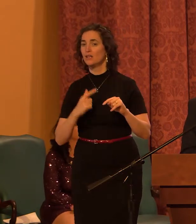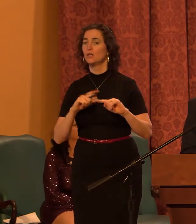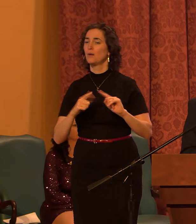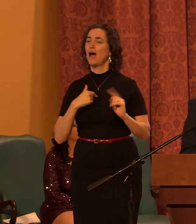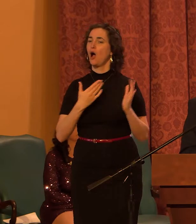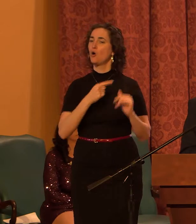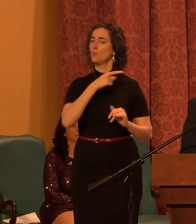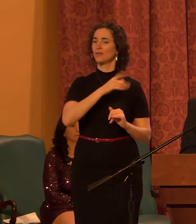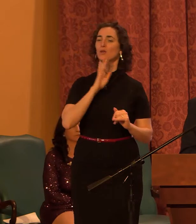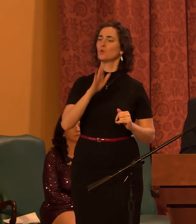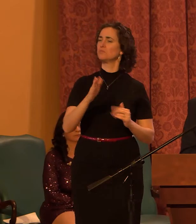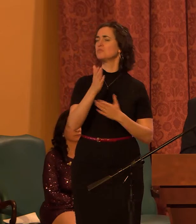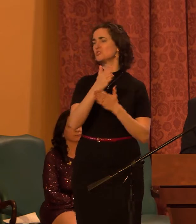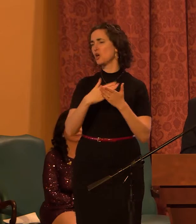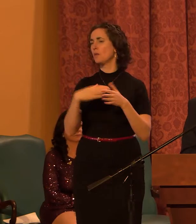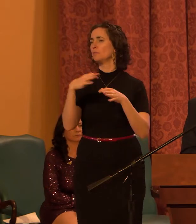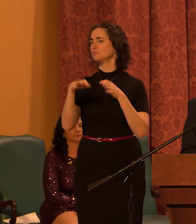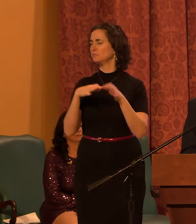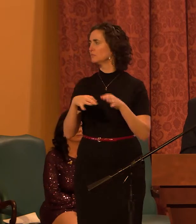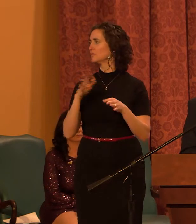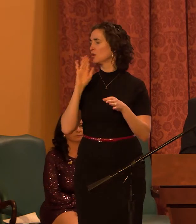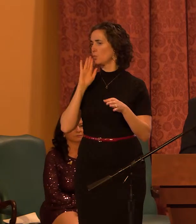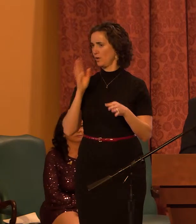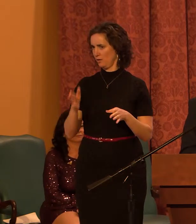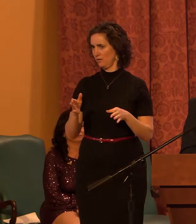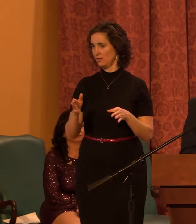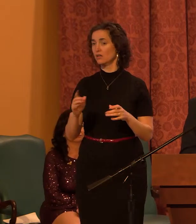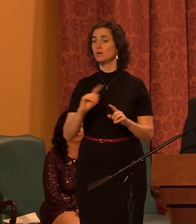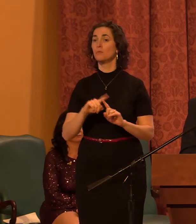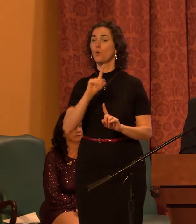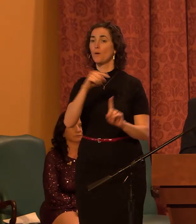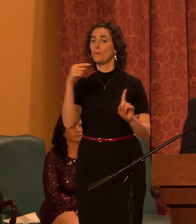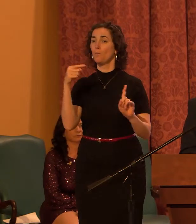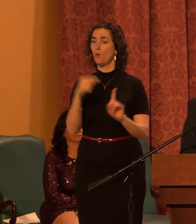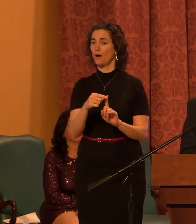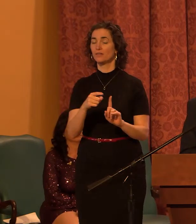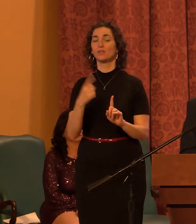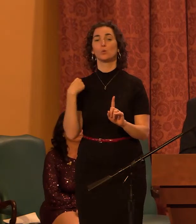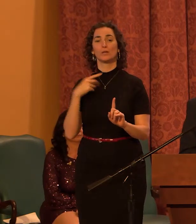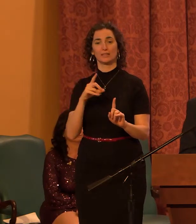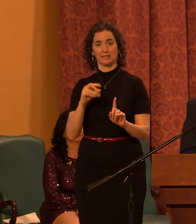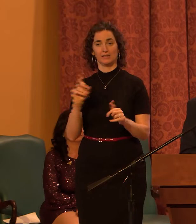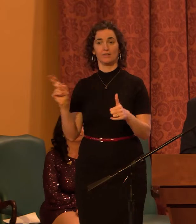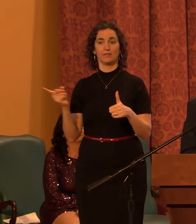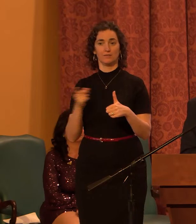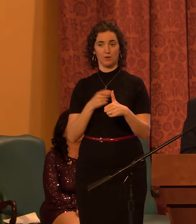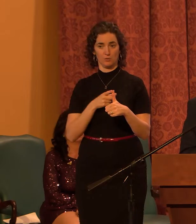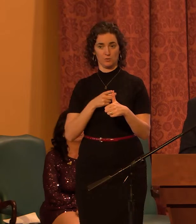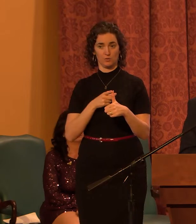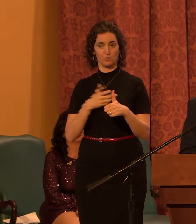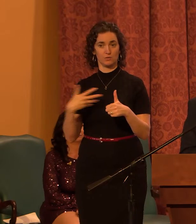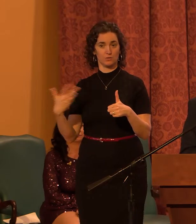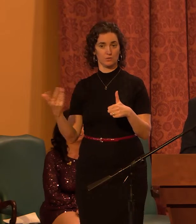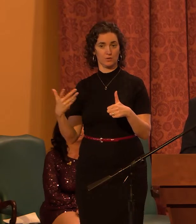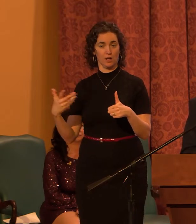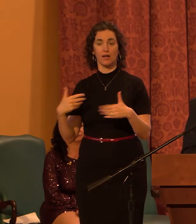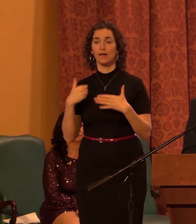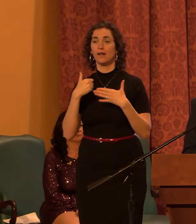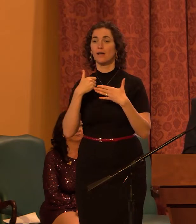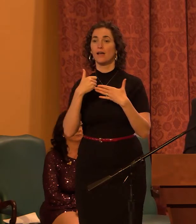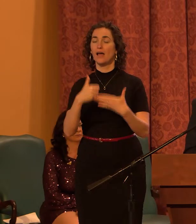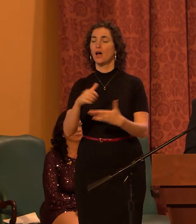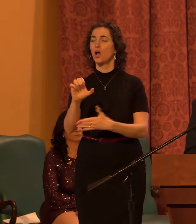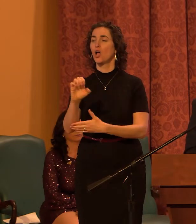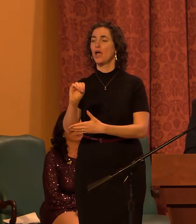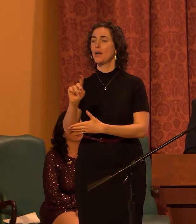some of the details. But one of the things that we did first of all was to help